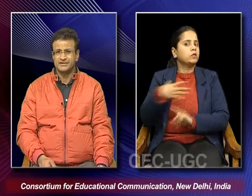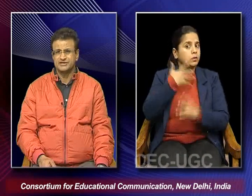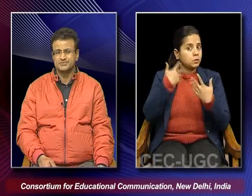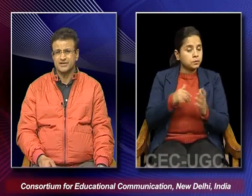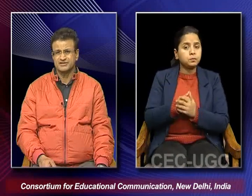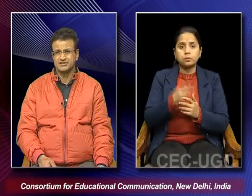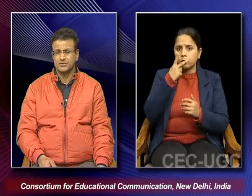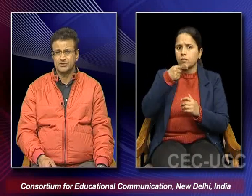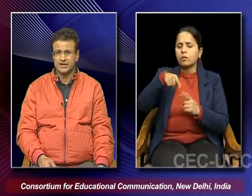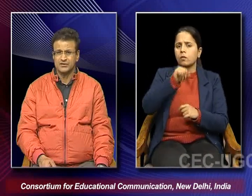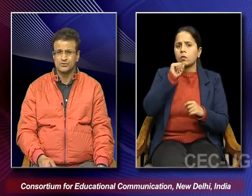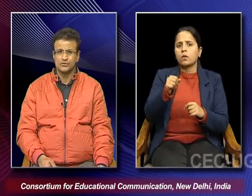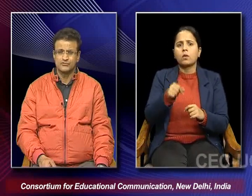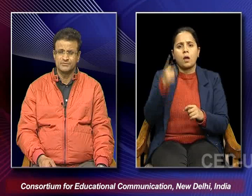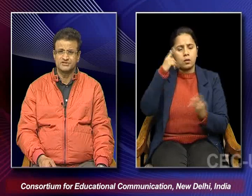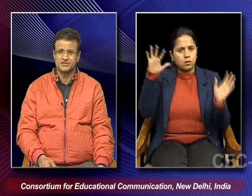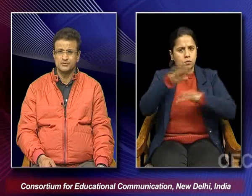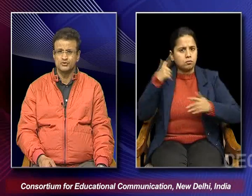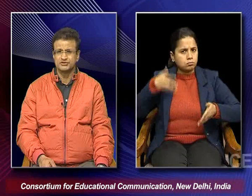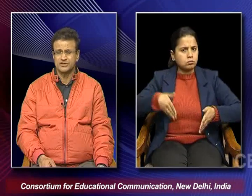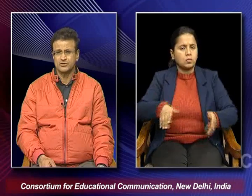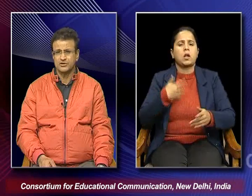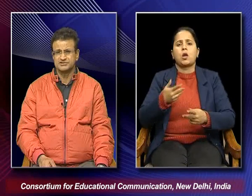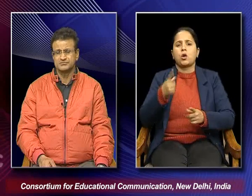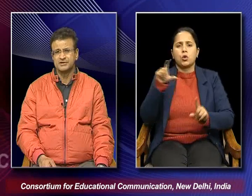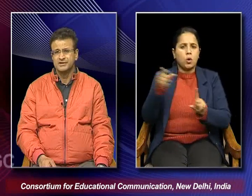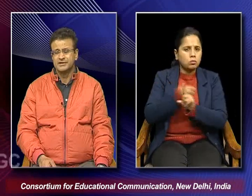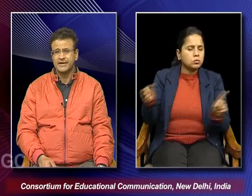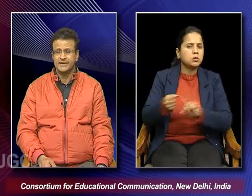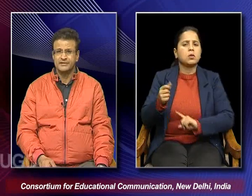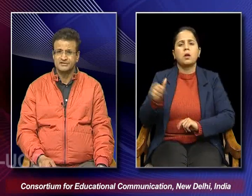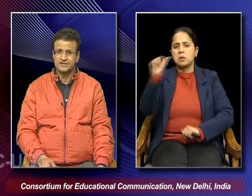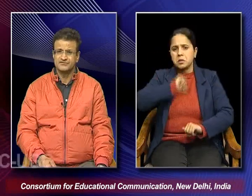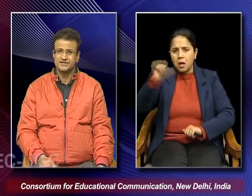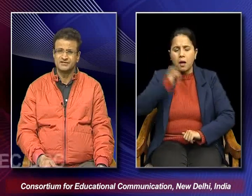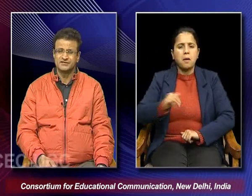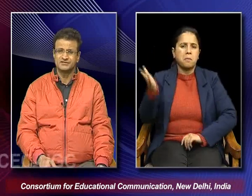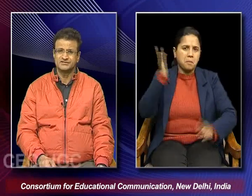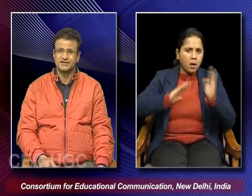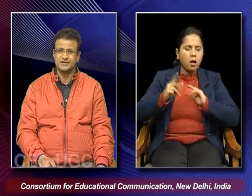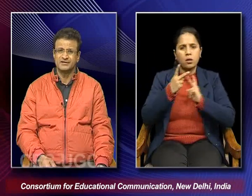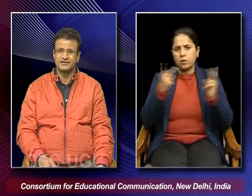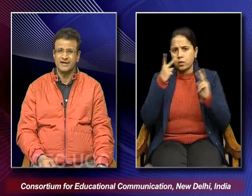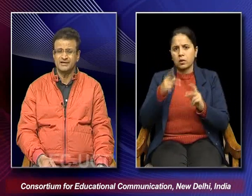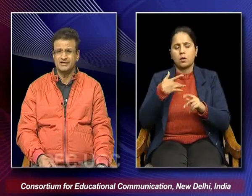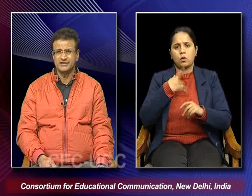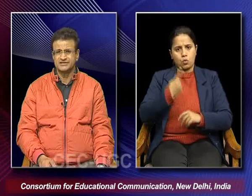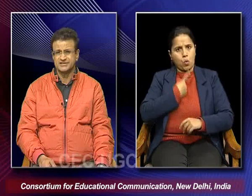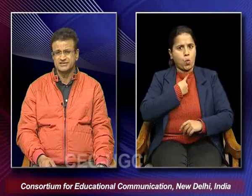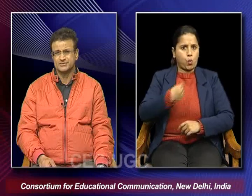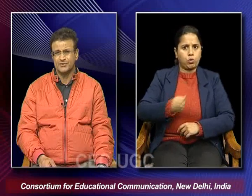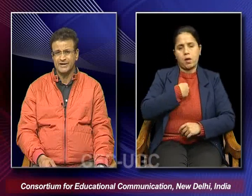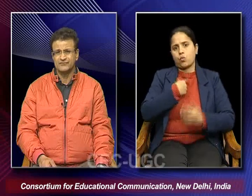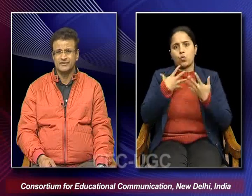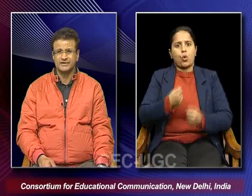that he spirals down a dark road of domestic abuse, alcoholism and self-centeredness, and that alienates